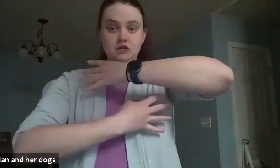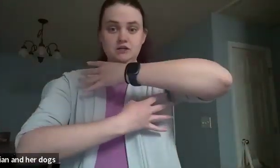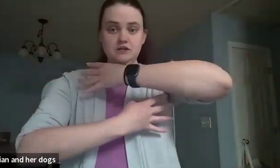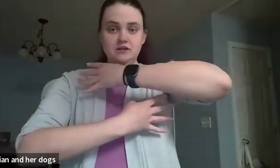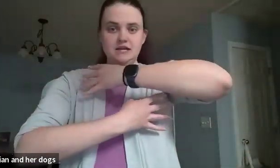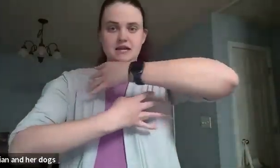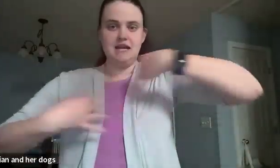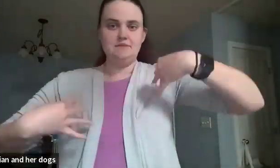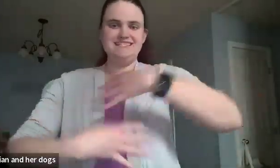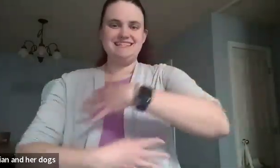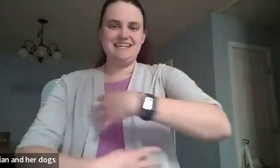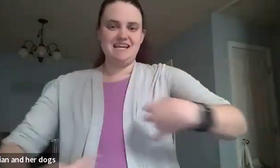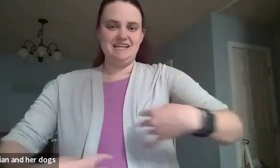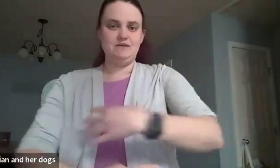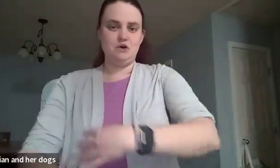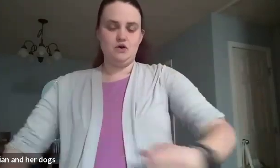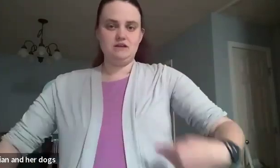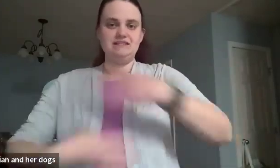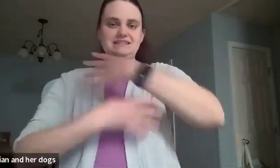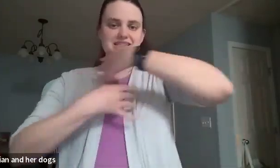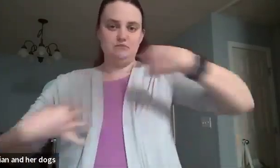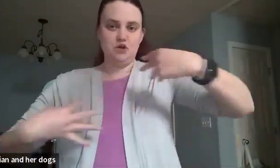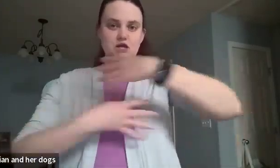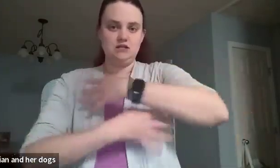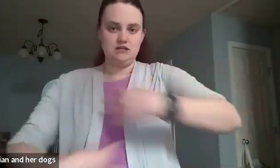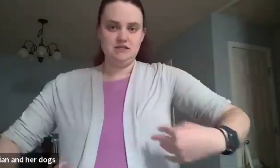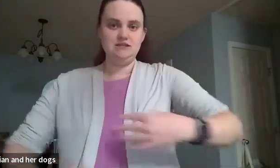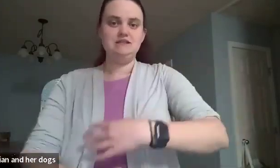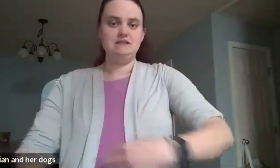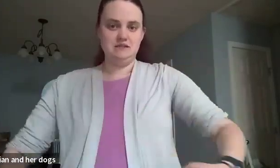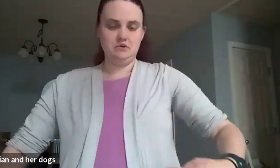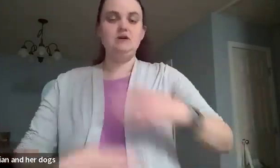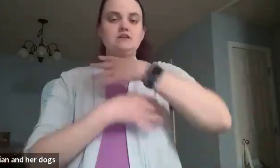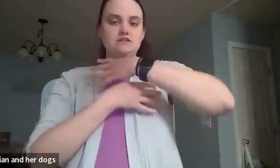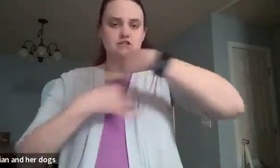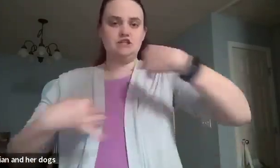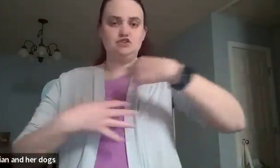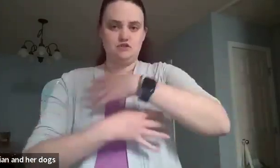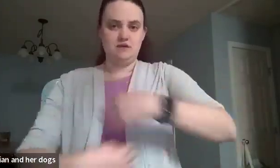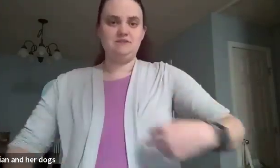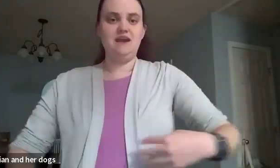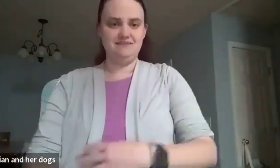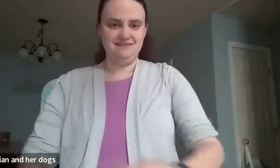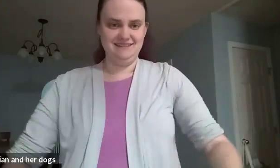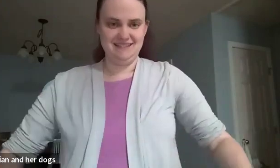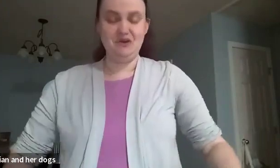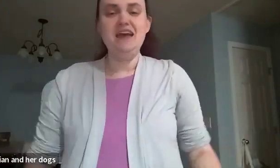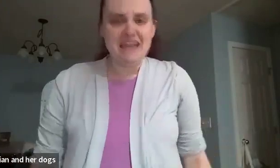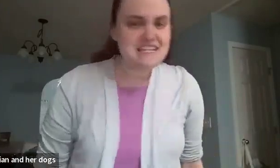here and I'm sliding them across. Zebra. Zebra. So it's like the stripes. Yeah. Zebra. It's